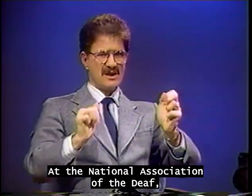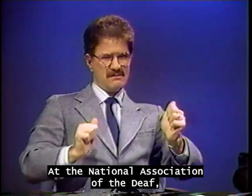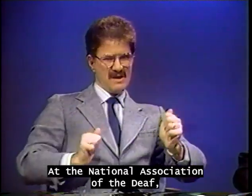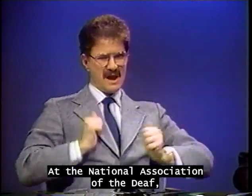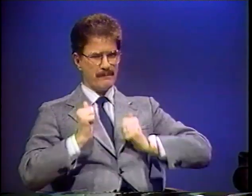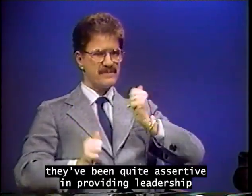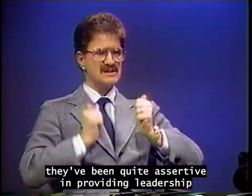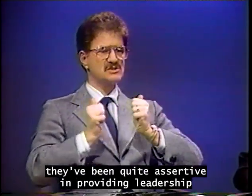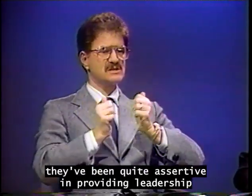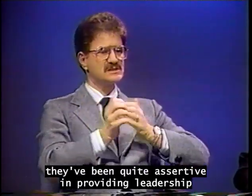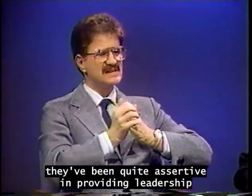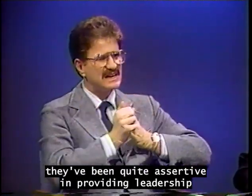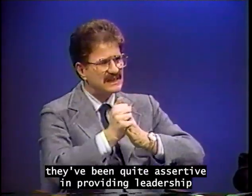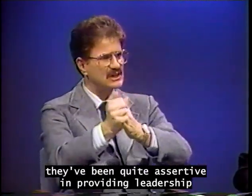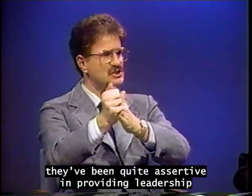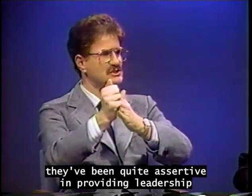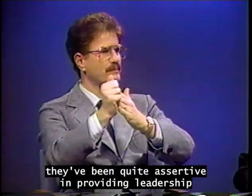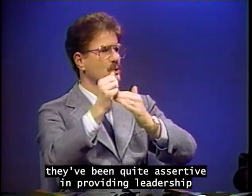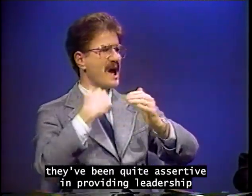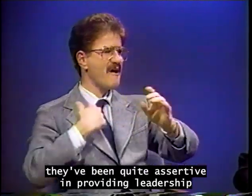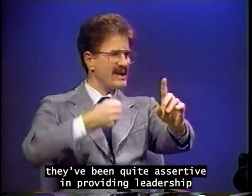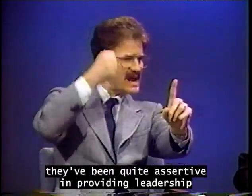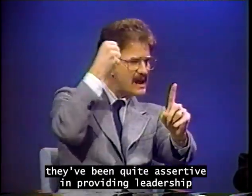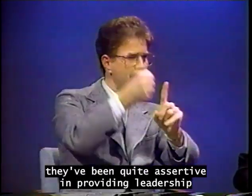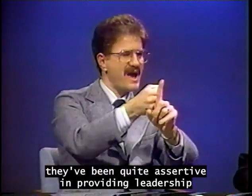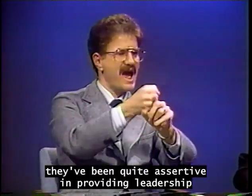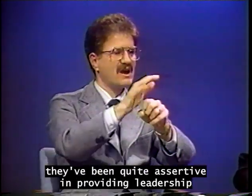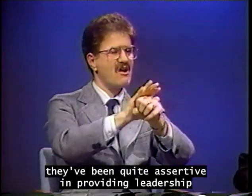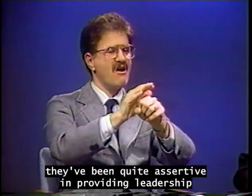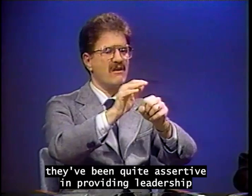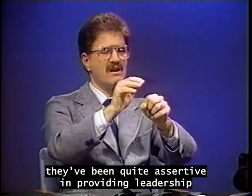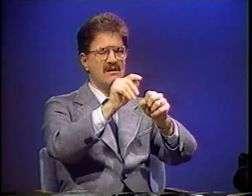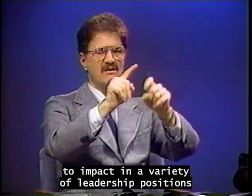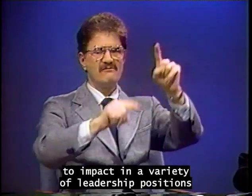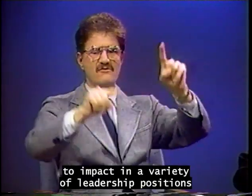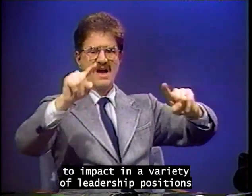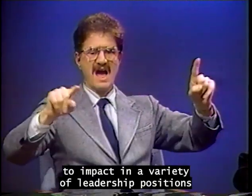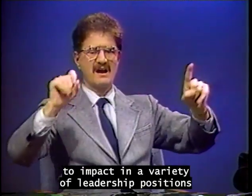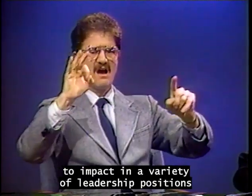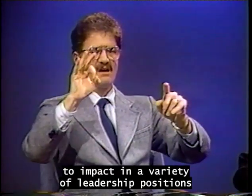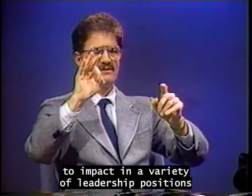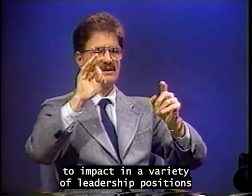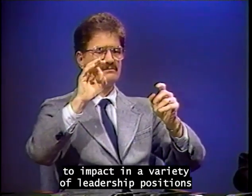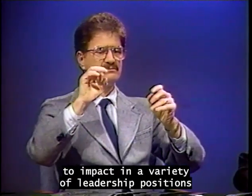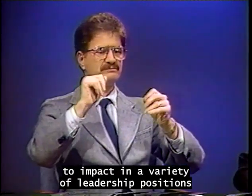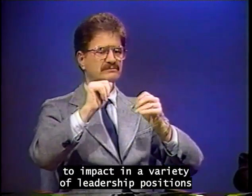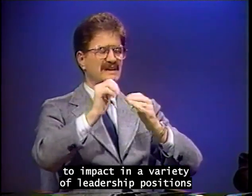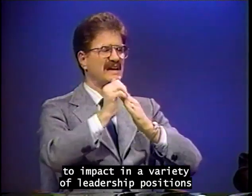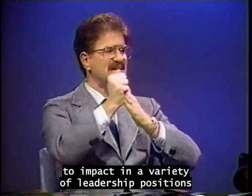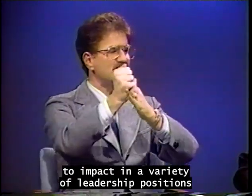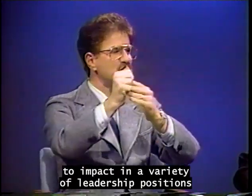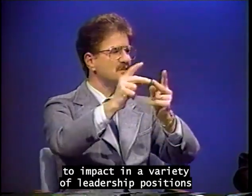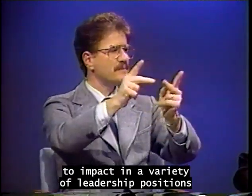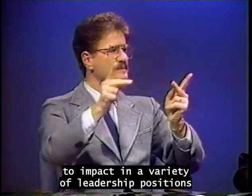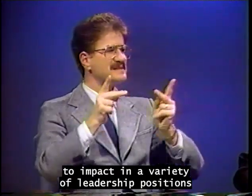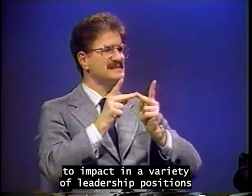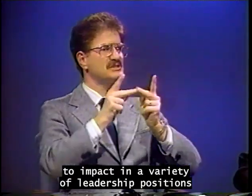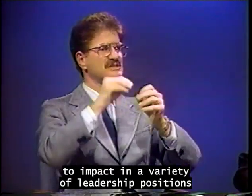Deaf, they've been quite assertive in providing leadership to impact in a variety of